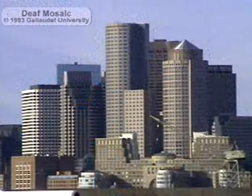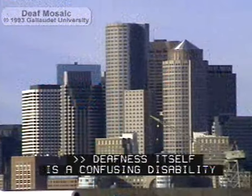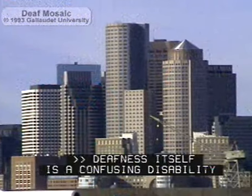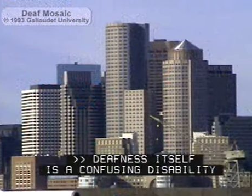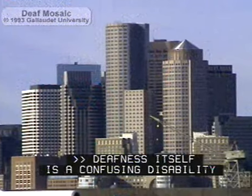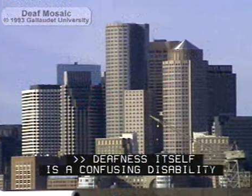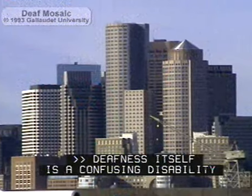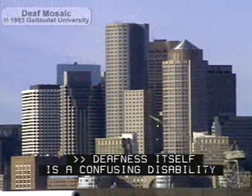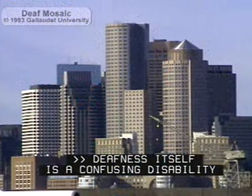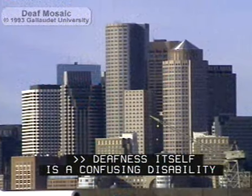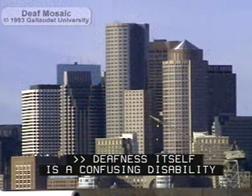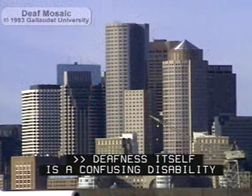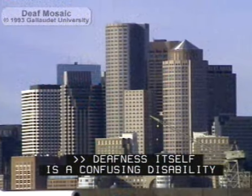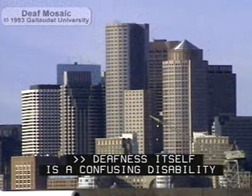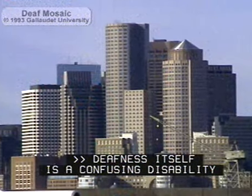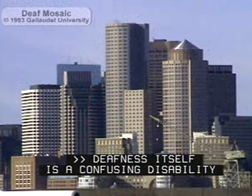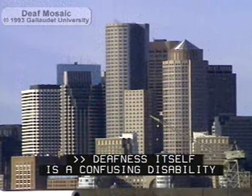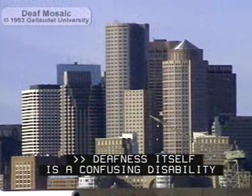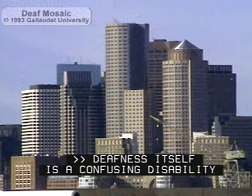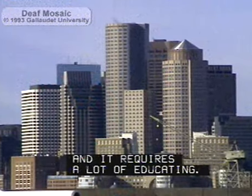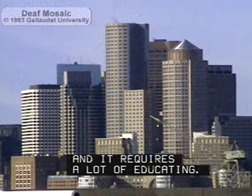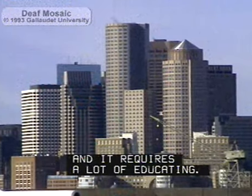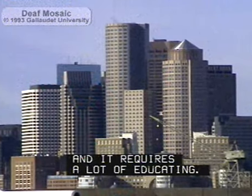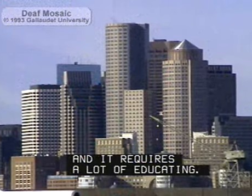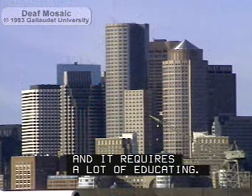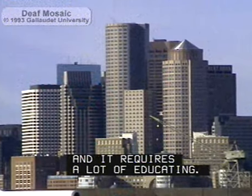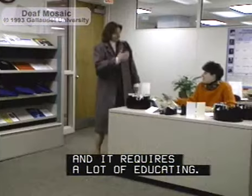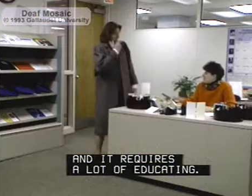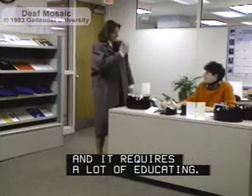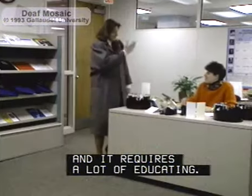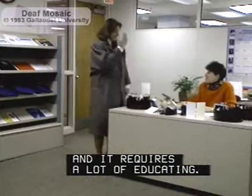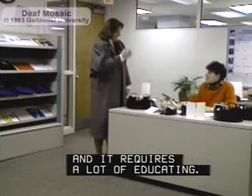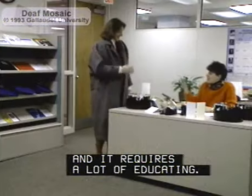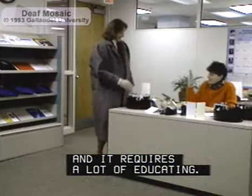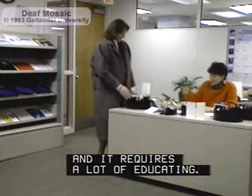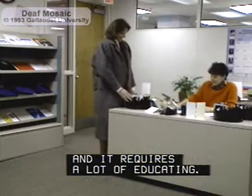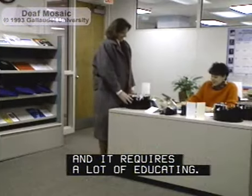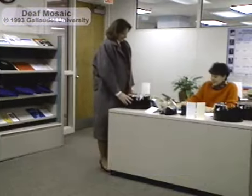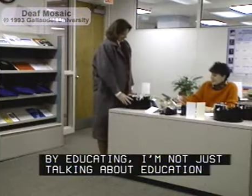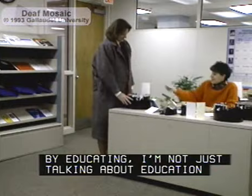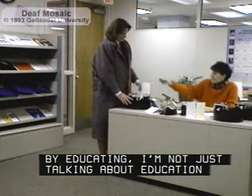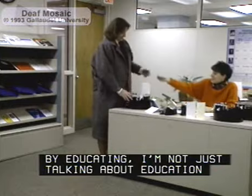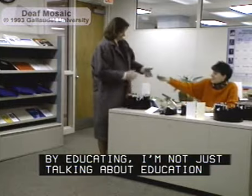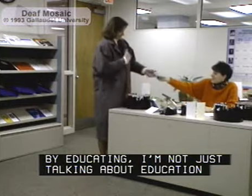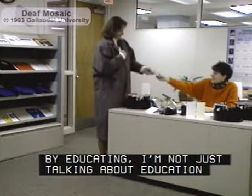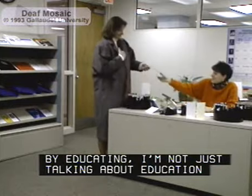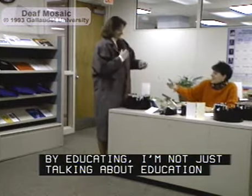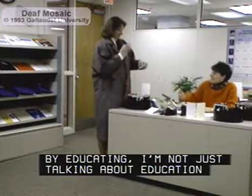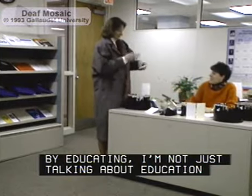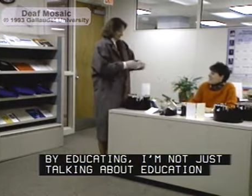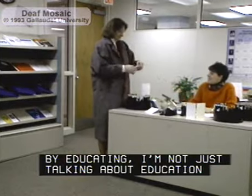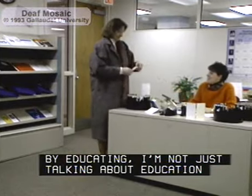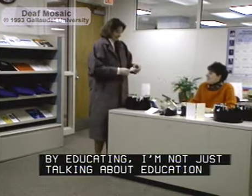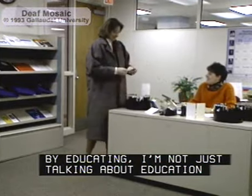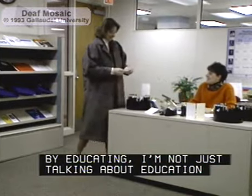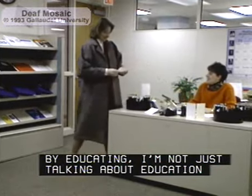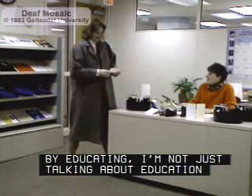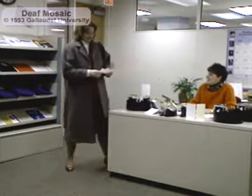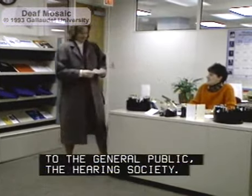Deafness itself is a confusing disability, and it requires a lot of educating. By educating, I'm not just talking about education to the